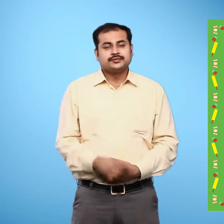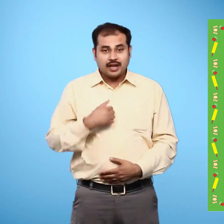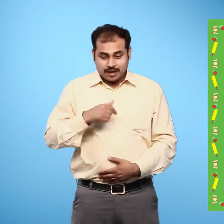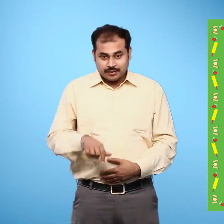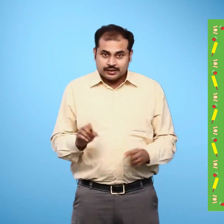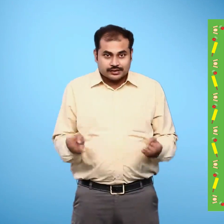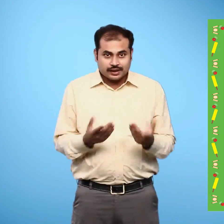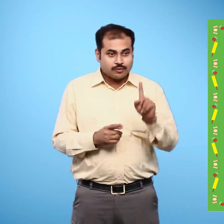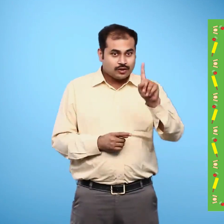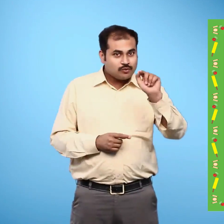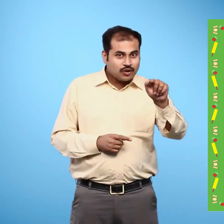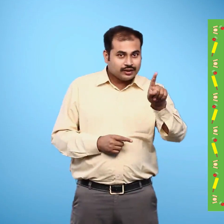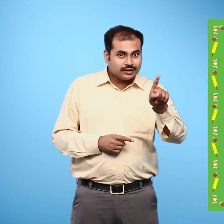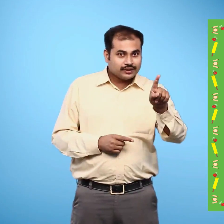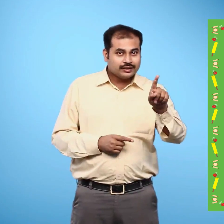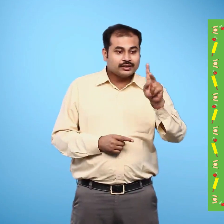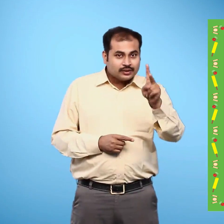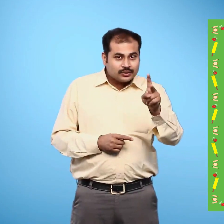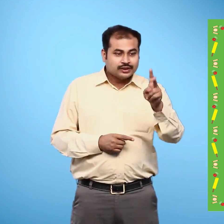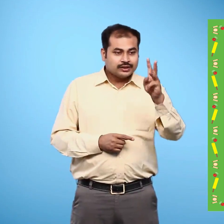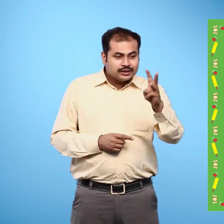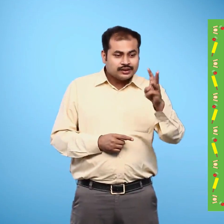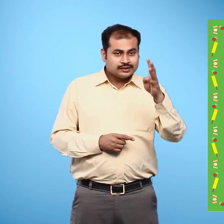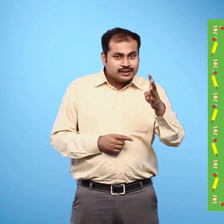Let's begin with the instructions one by one.